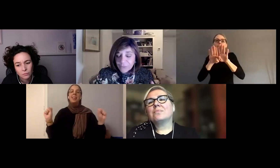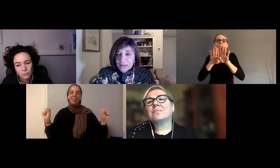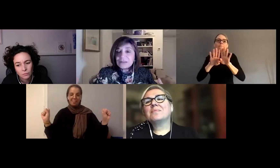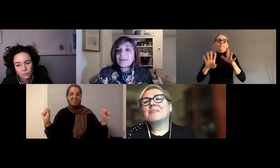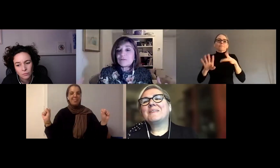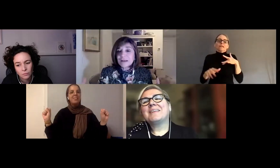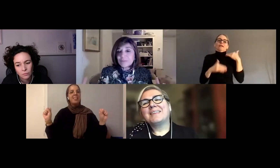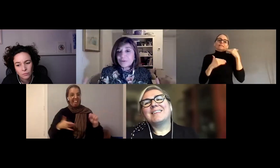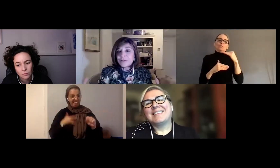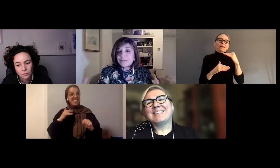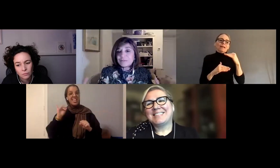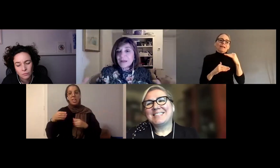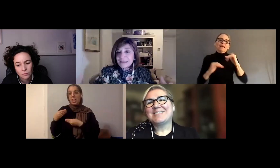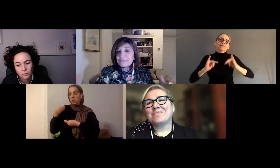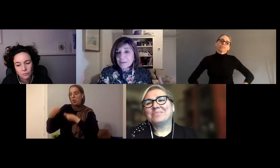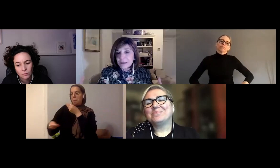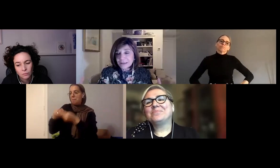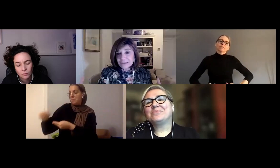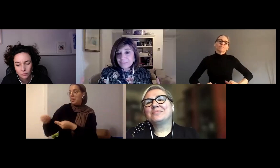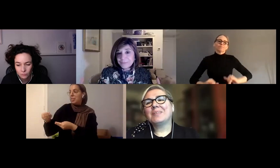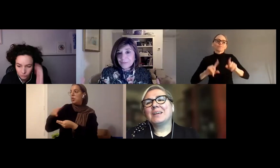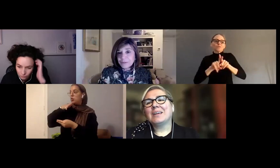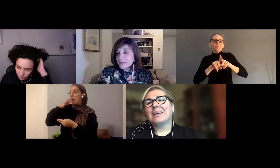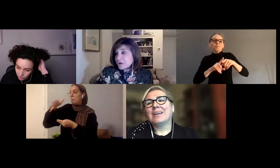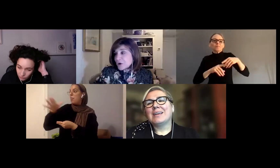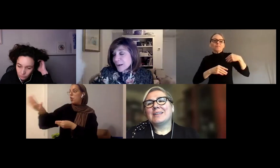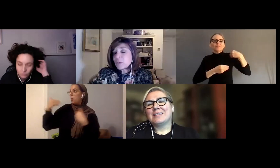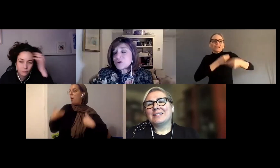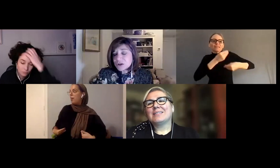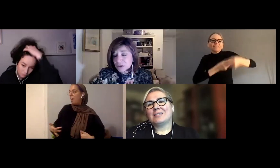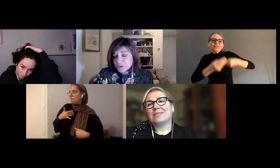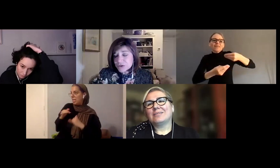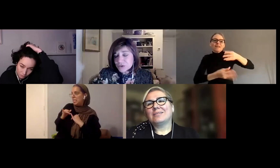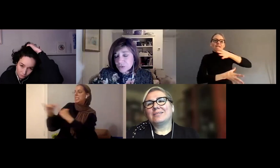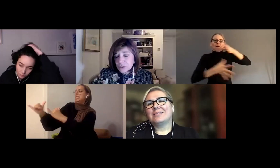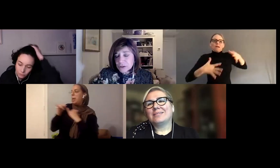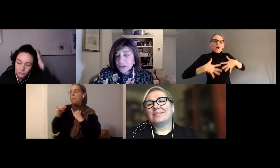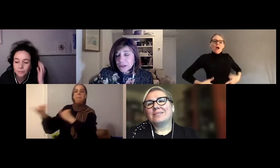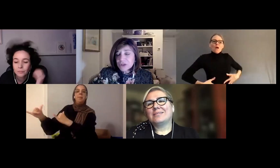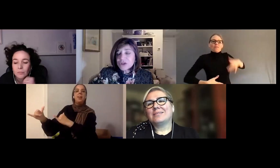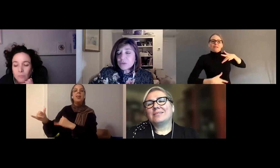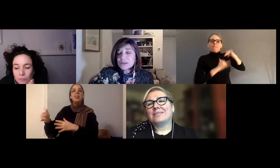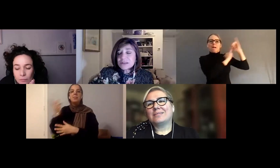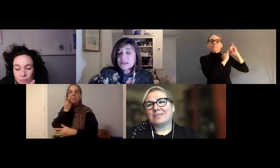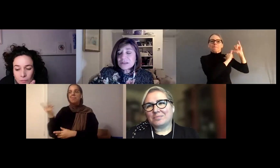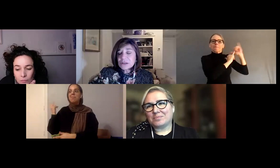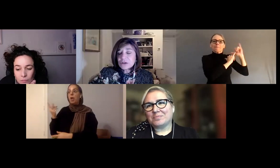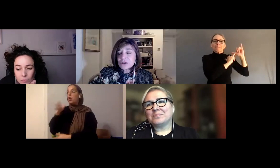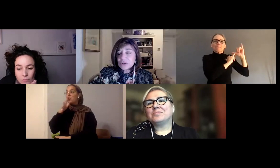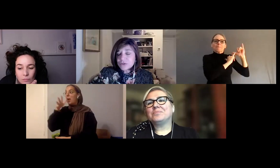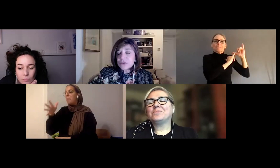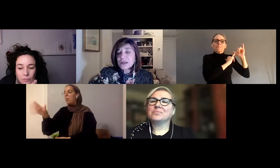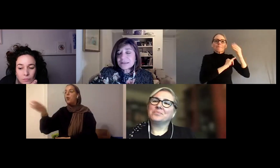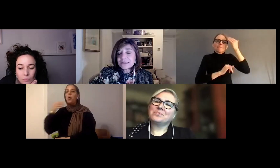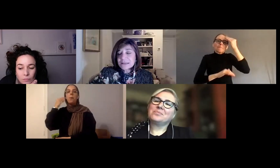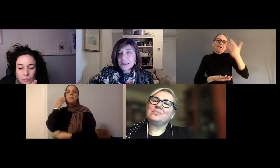I feel my grandmother's body in my body, because I know how when she closed the door, she would